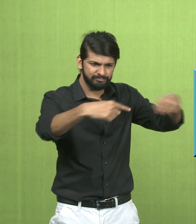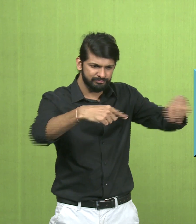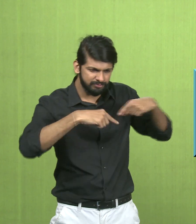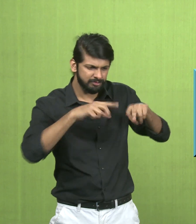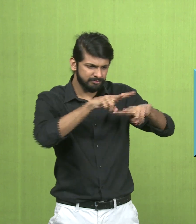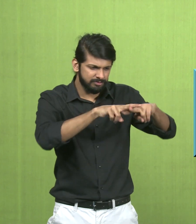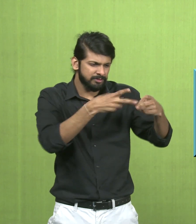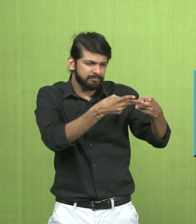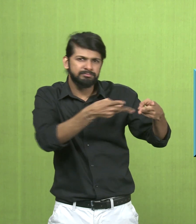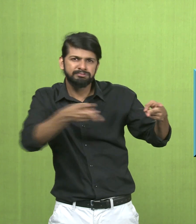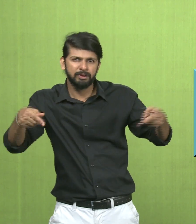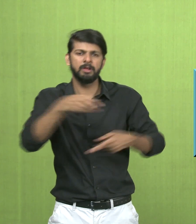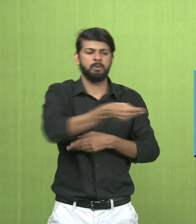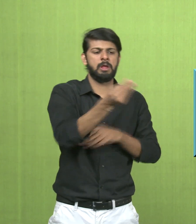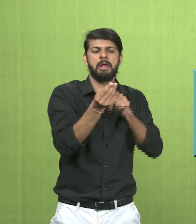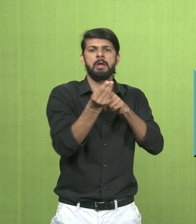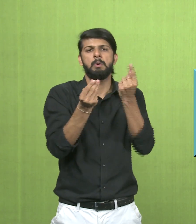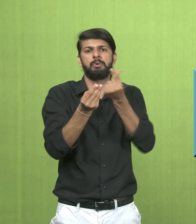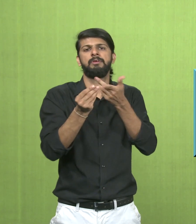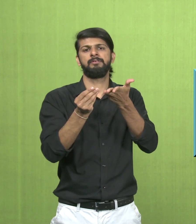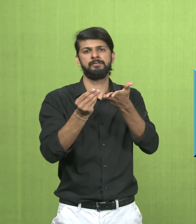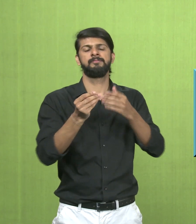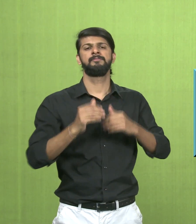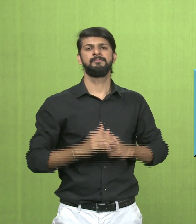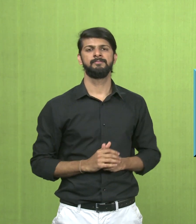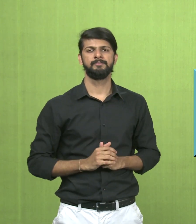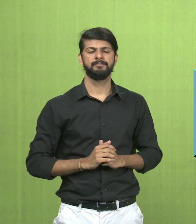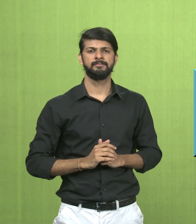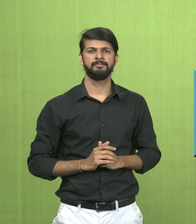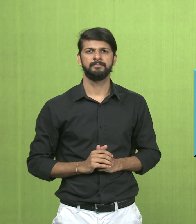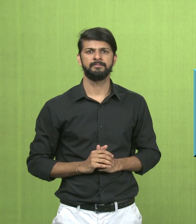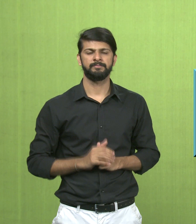as a dry color to make rangolis.